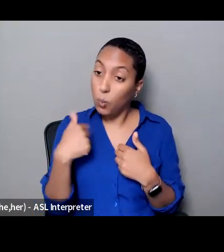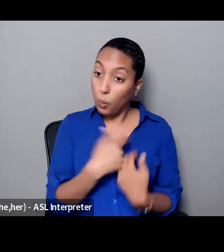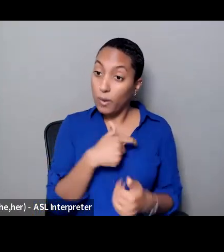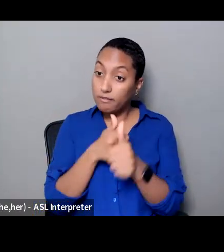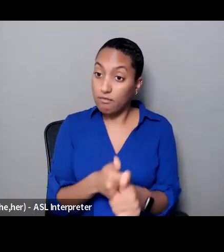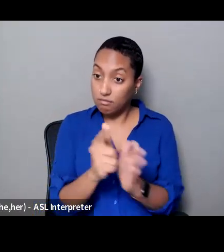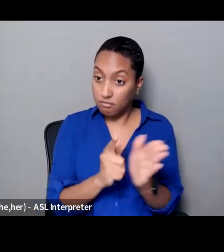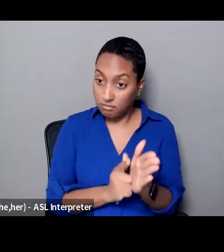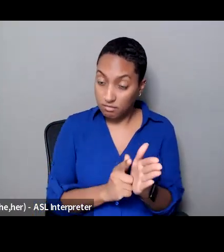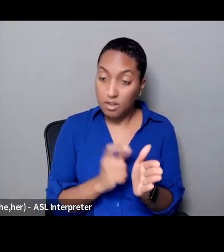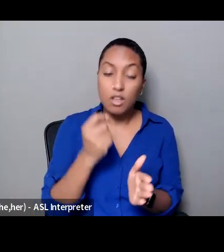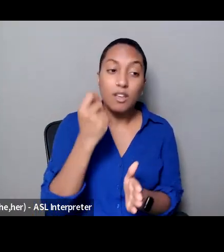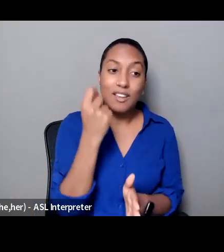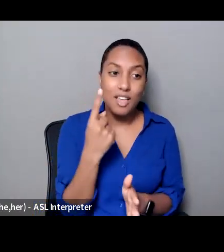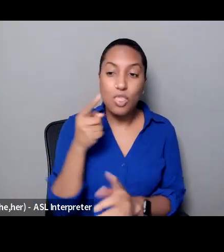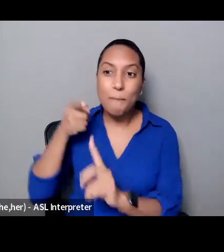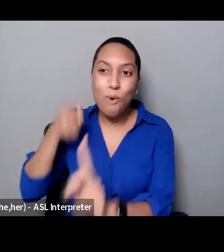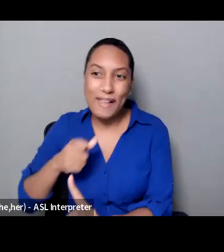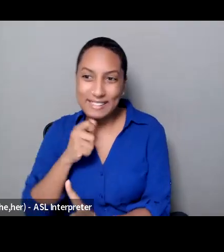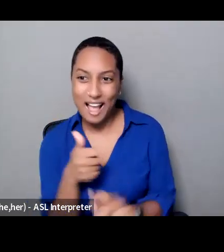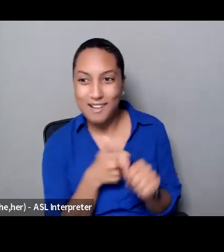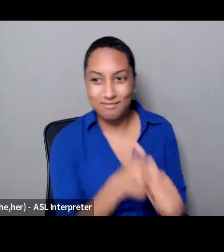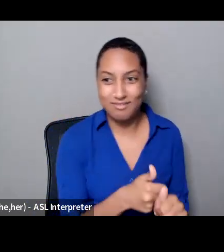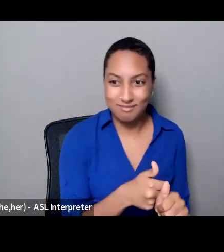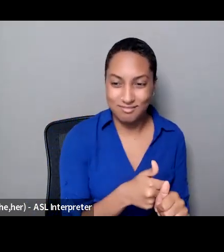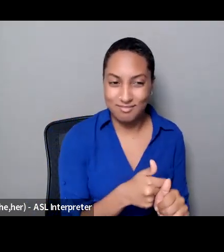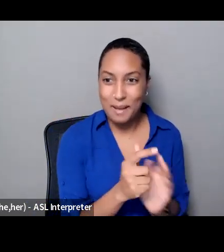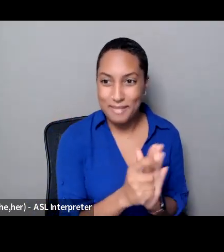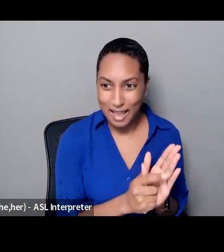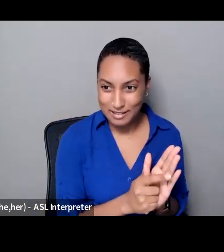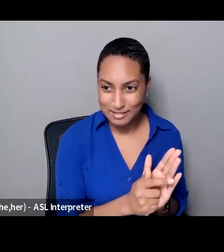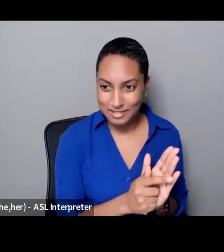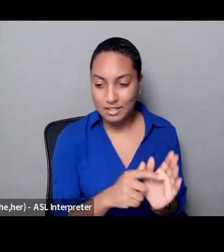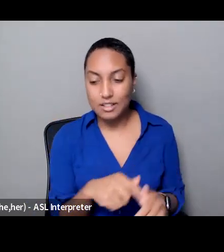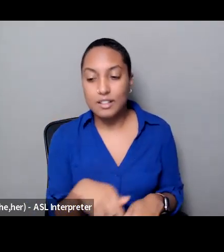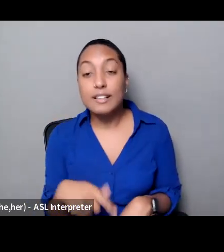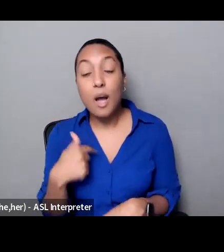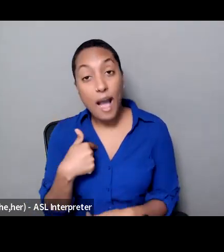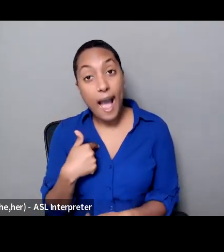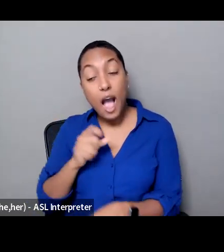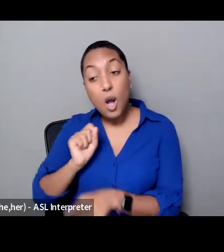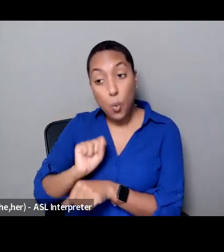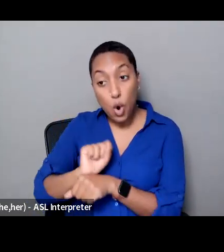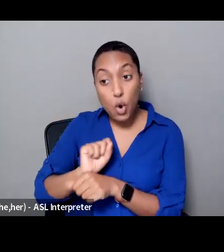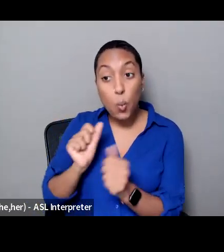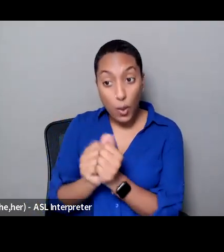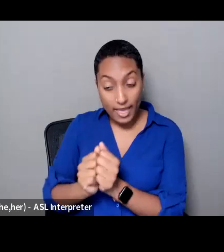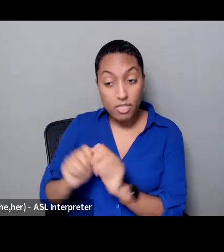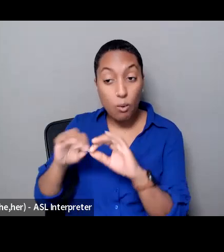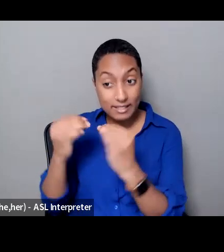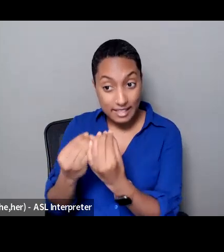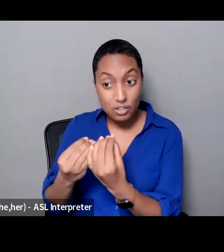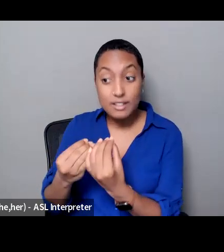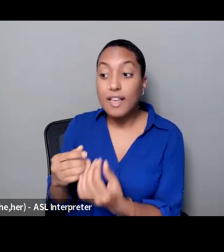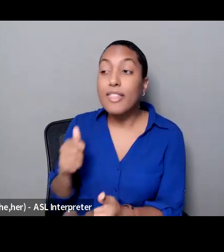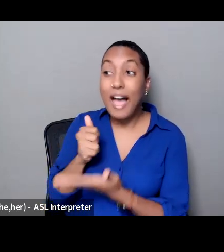And because I work with centers who are out of compliance and help them to come into compliance, I've had a